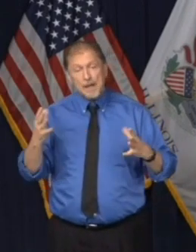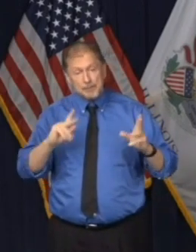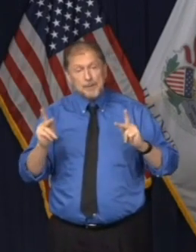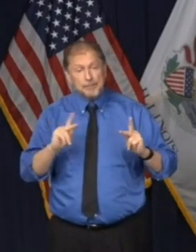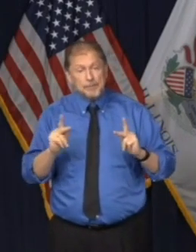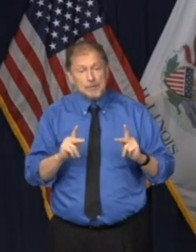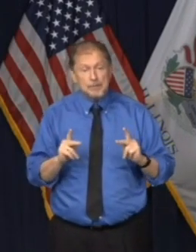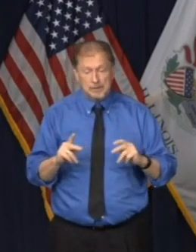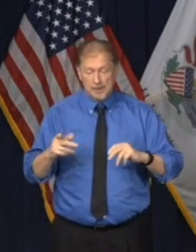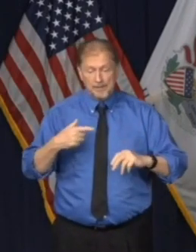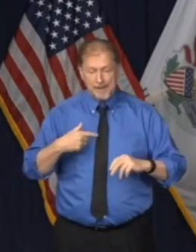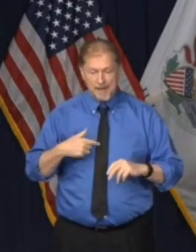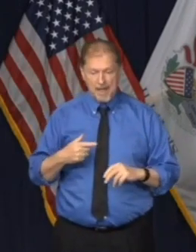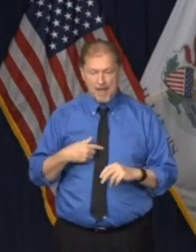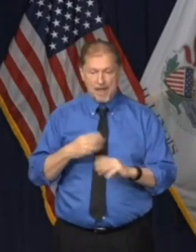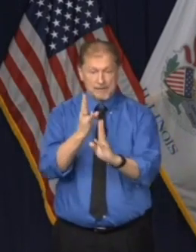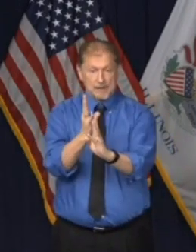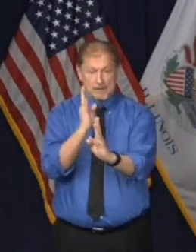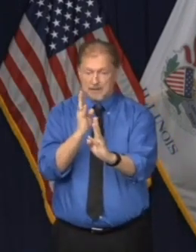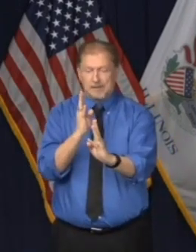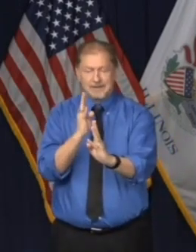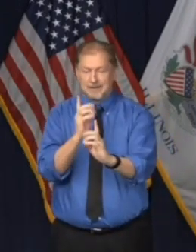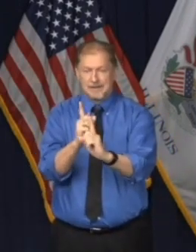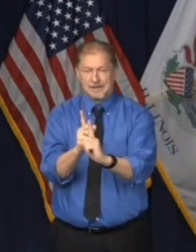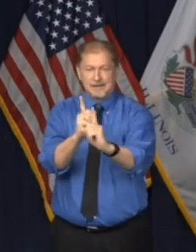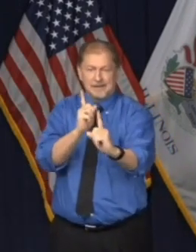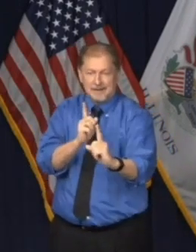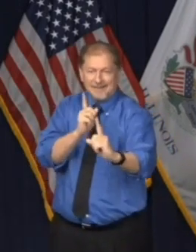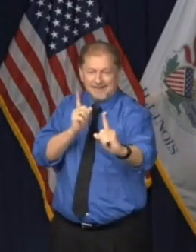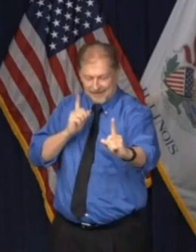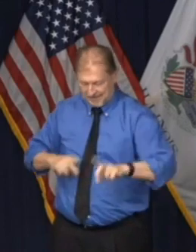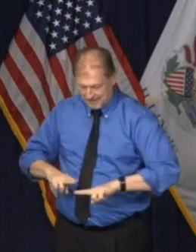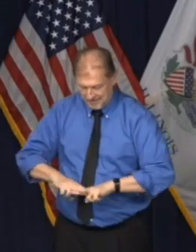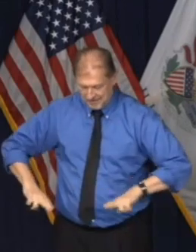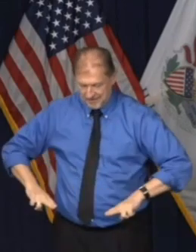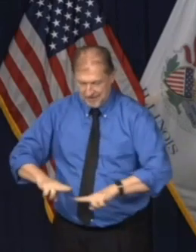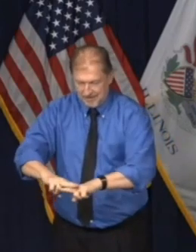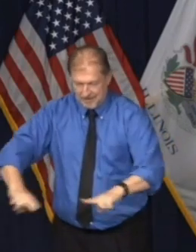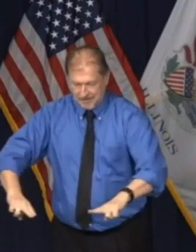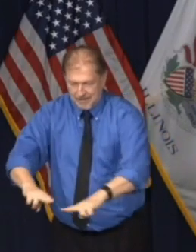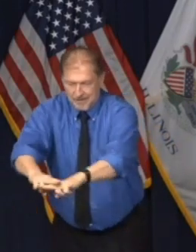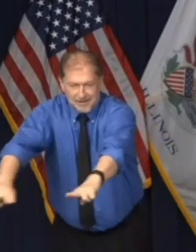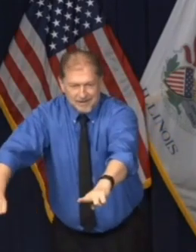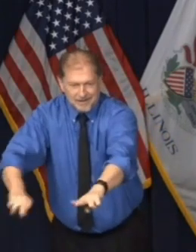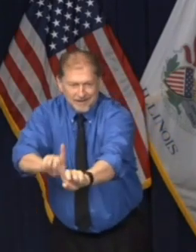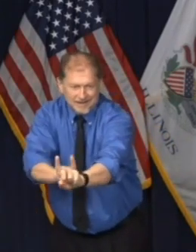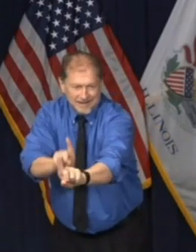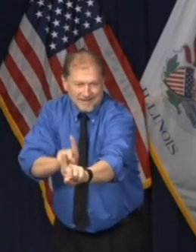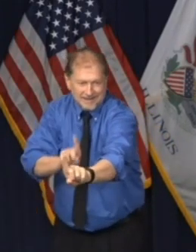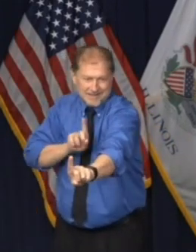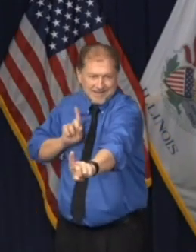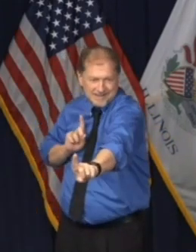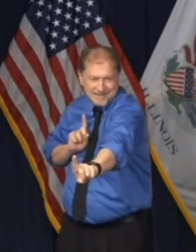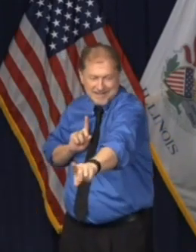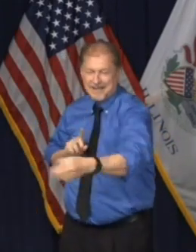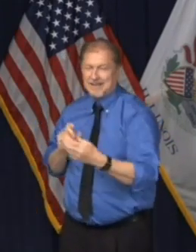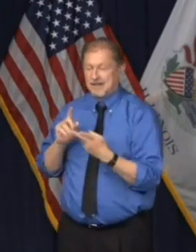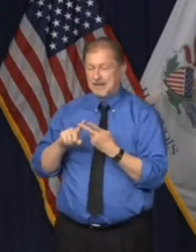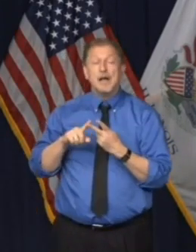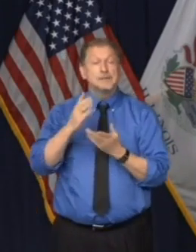putting markers on the floors about staying 6 feet apart. They're asking people to wear masks when they come in, even maybe requiring